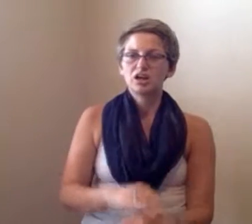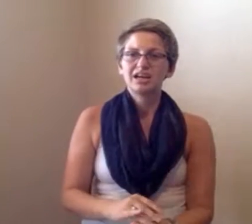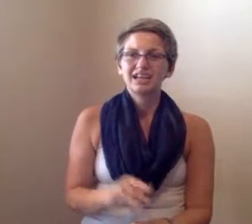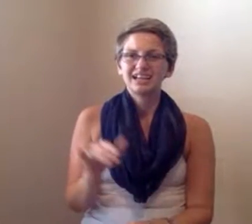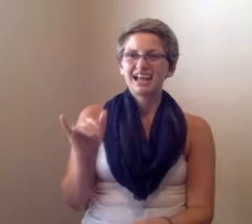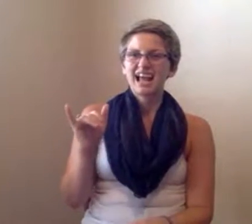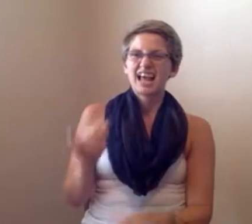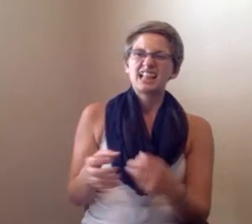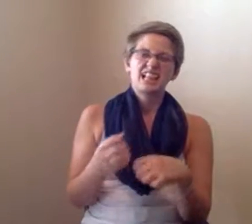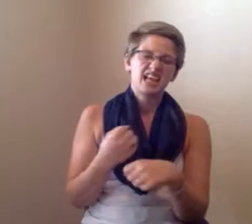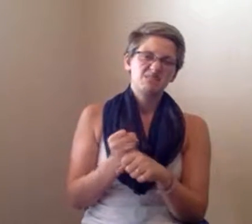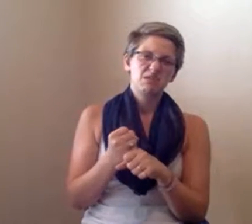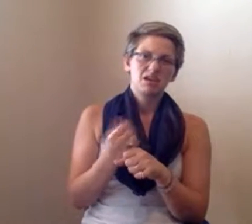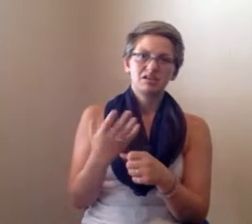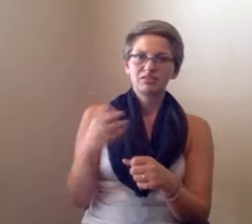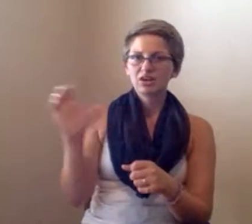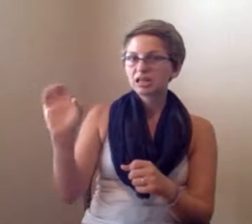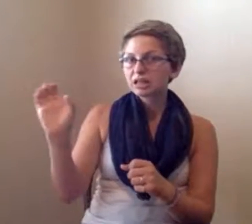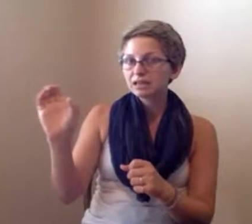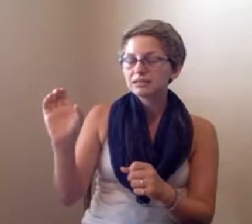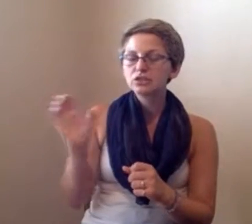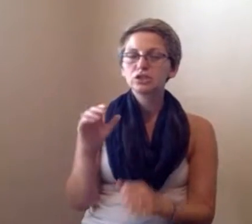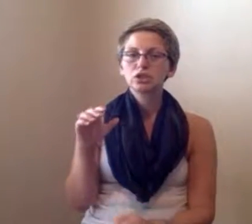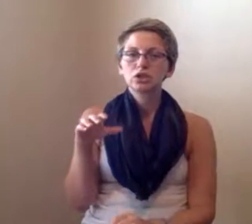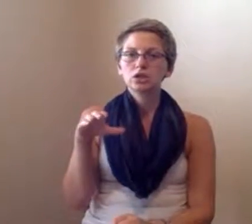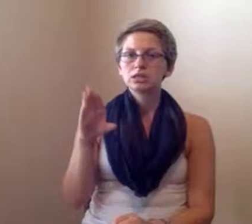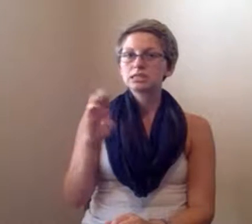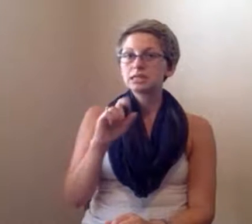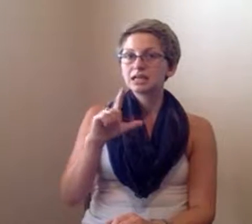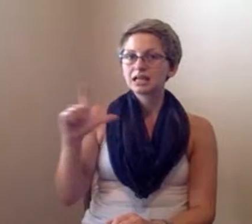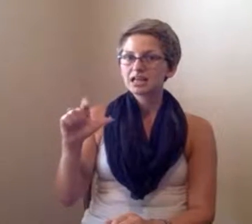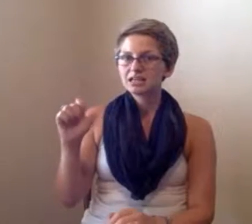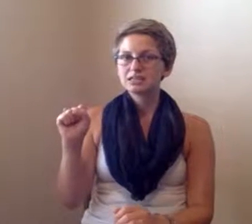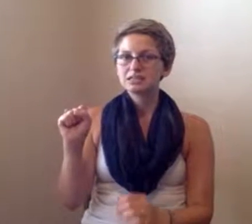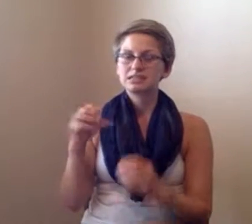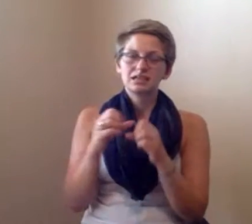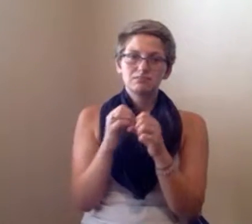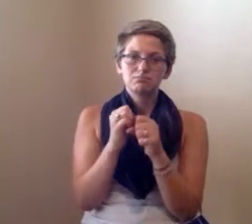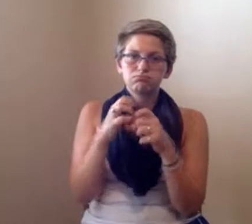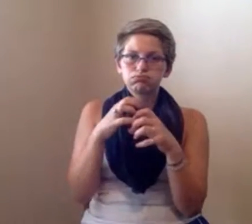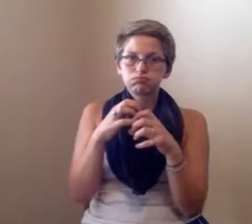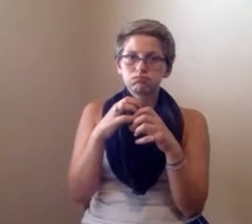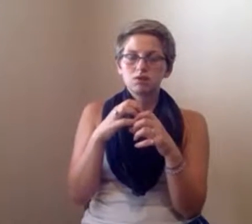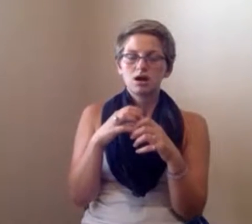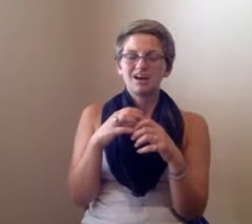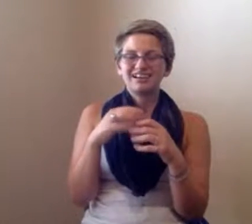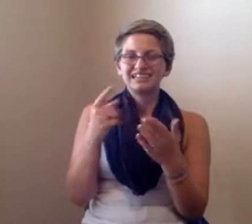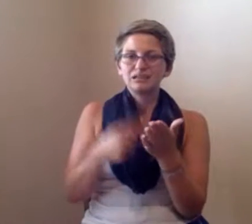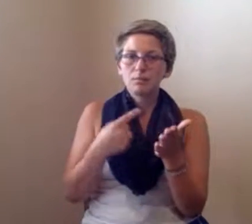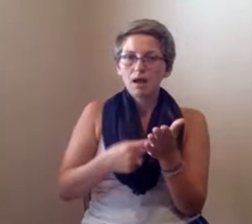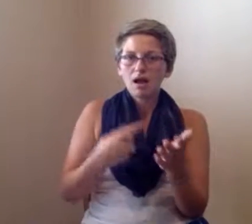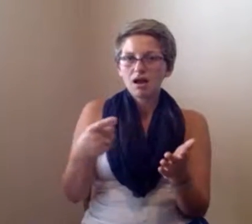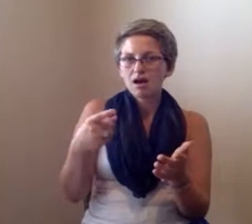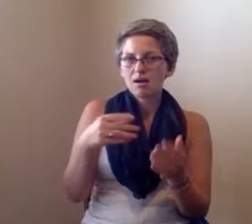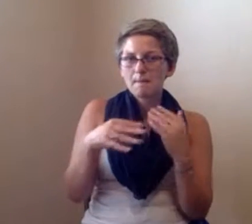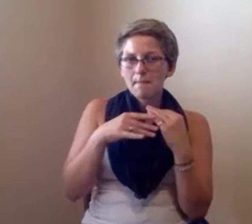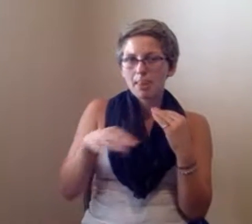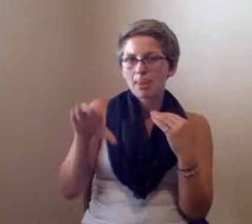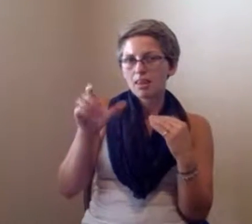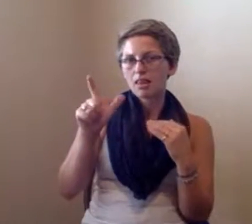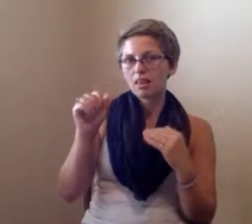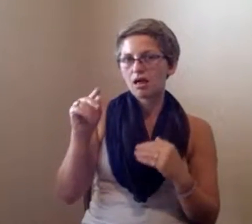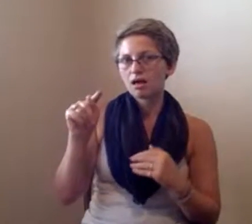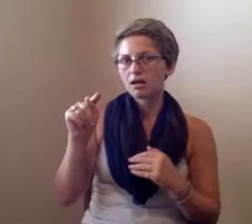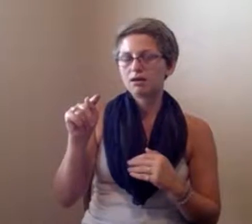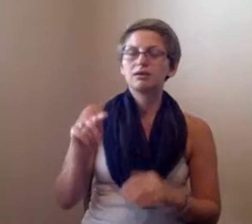cholesterol, inflammatory cells, and sometimes blood clot also. So this is why things like